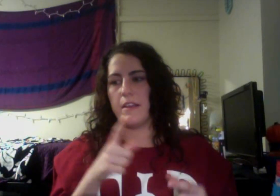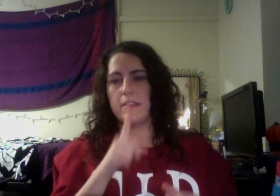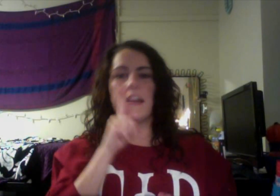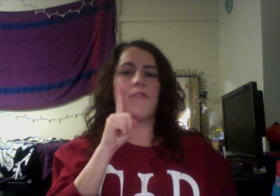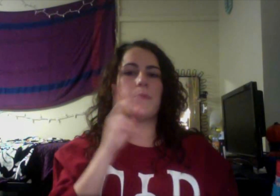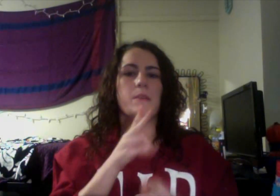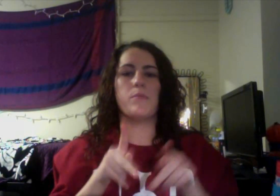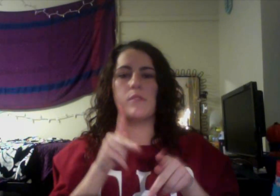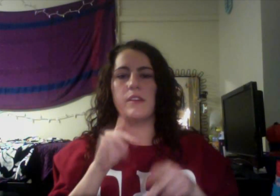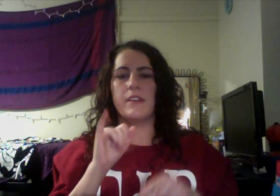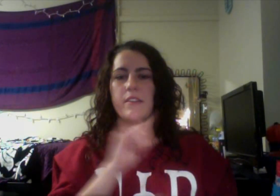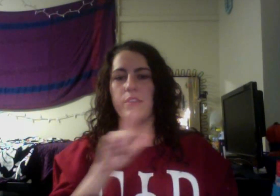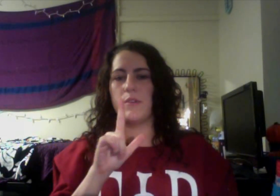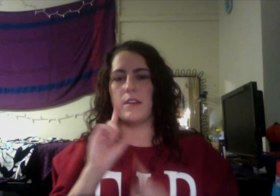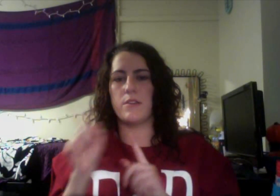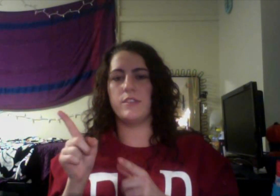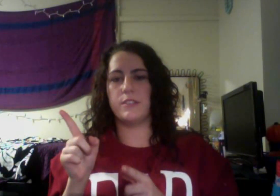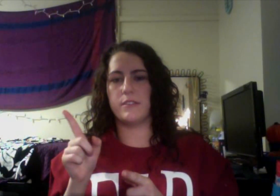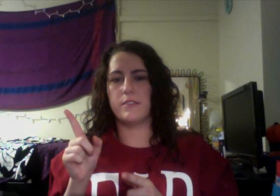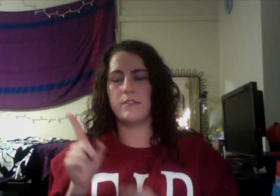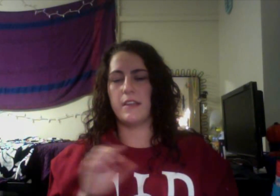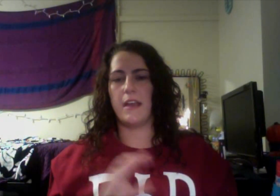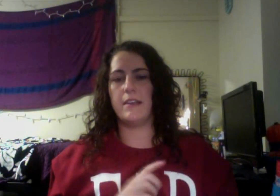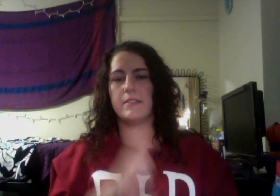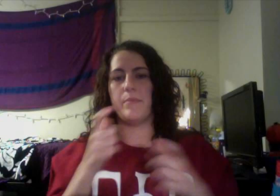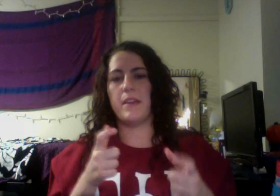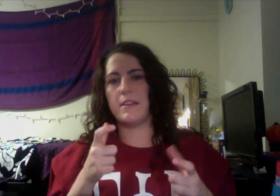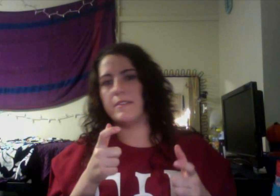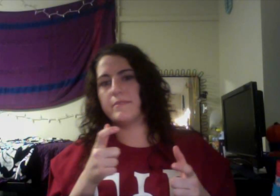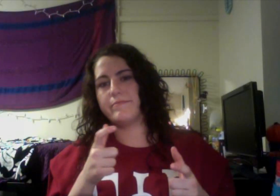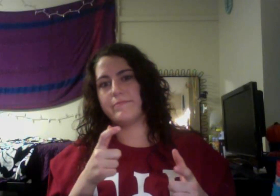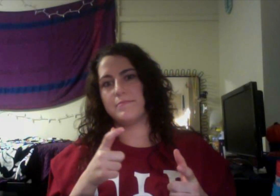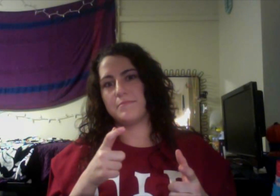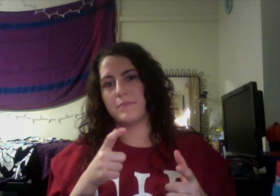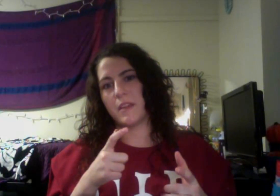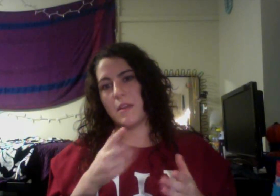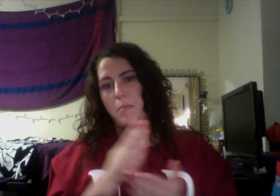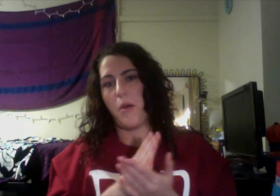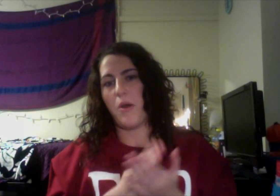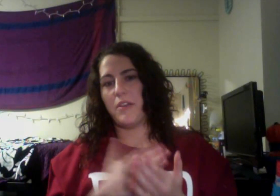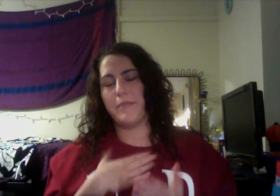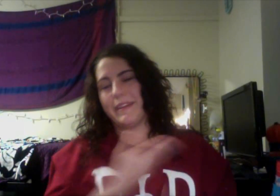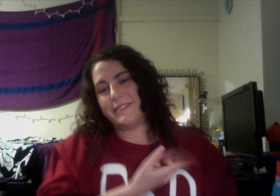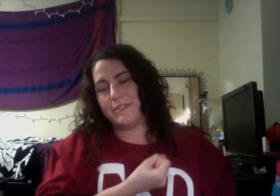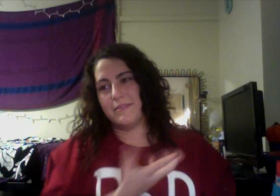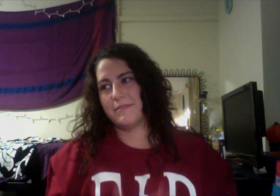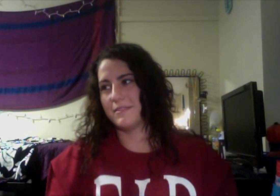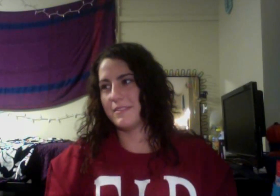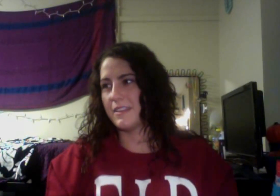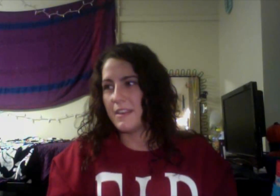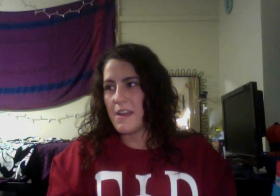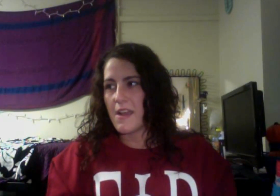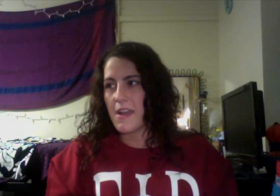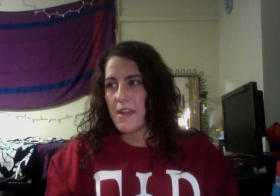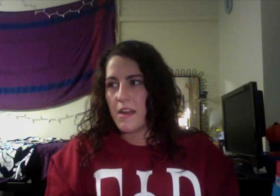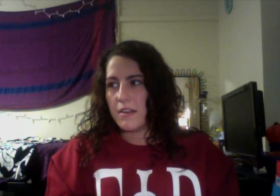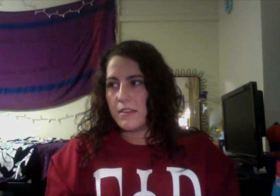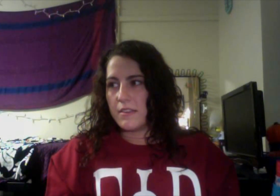deaf people in Illinois go to, and it's a big part of my high school. How long did it take you to